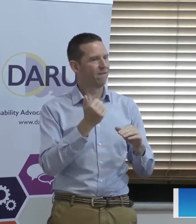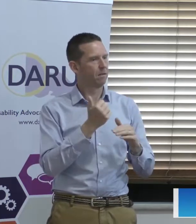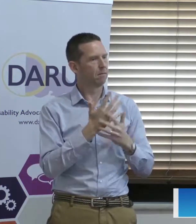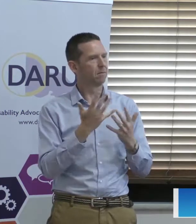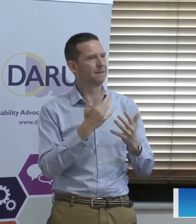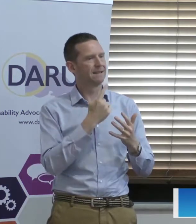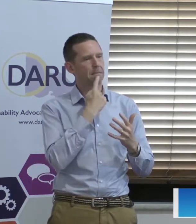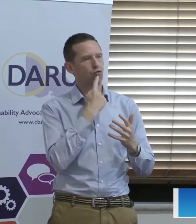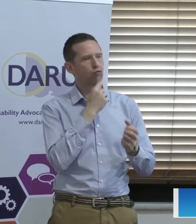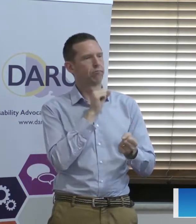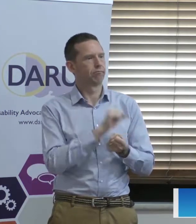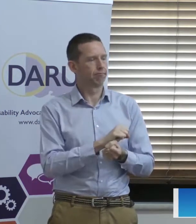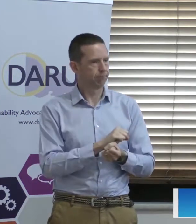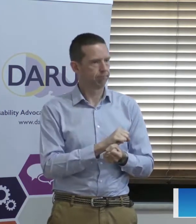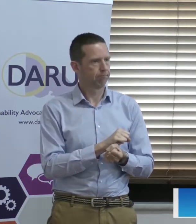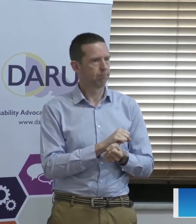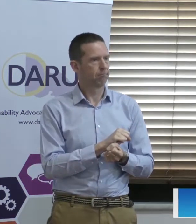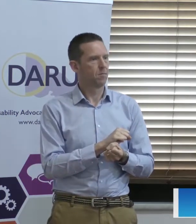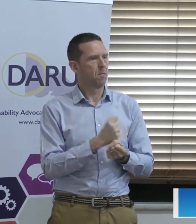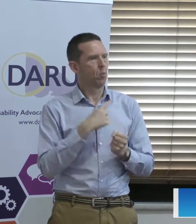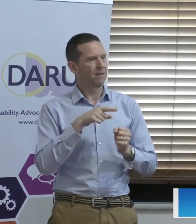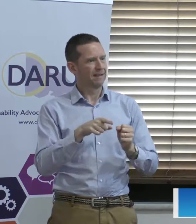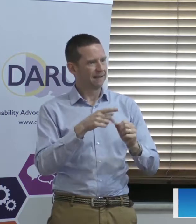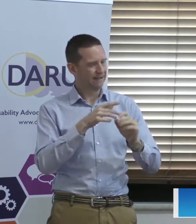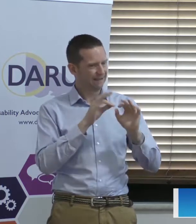barrier because you're catering to a very specific